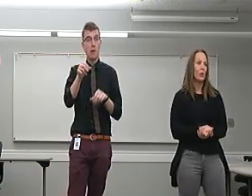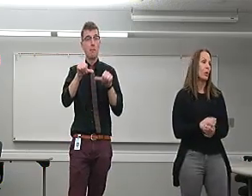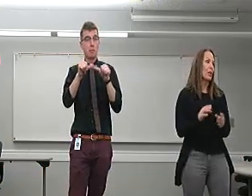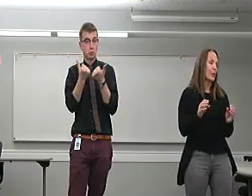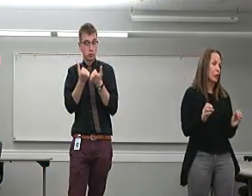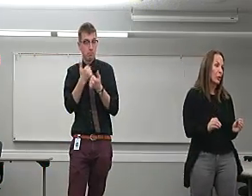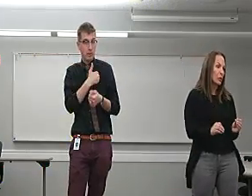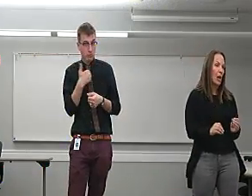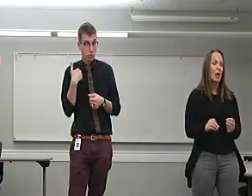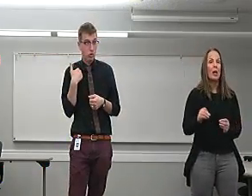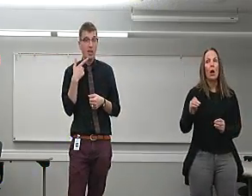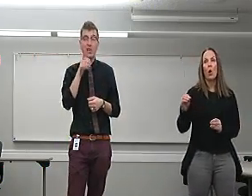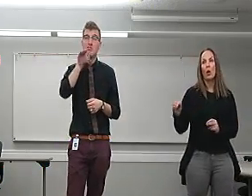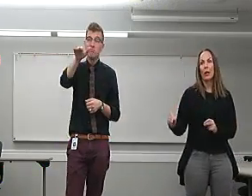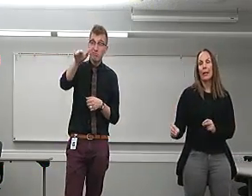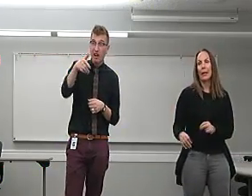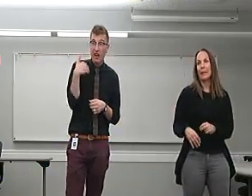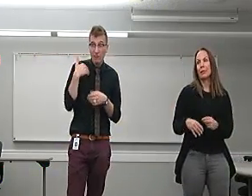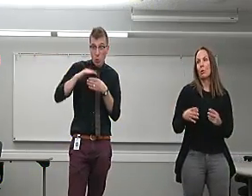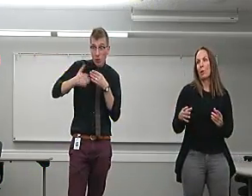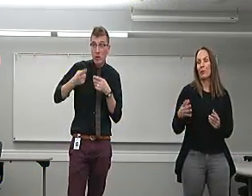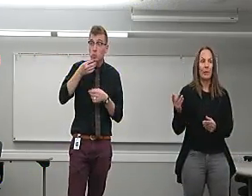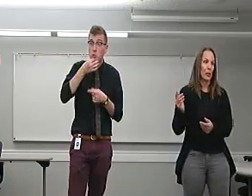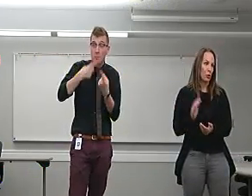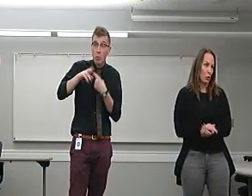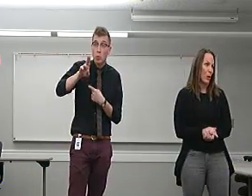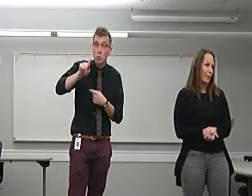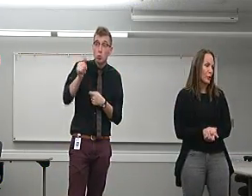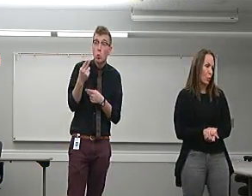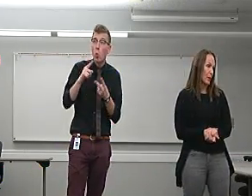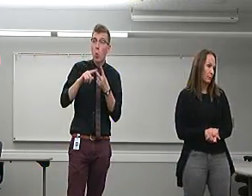Utah? Or is there a way for me to travel to one?